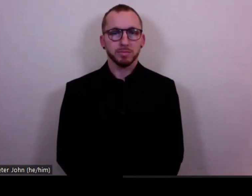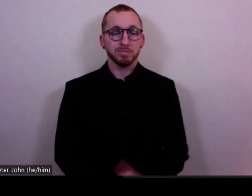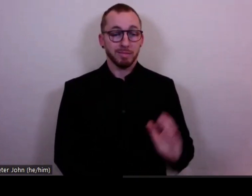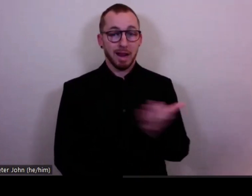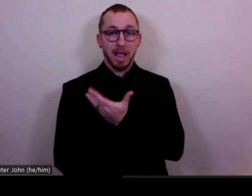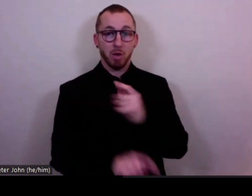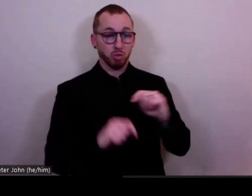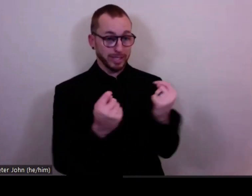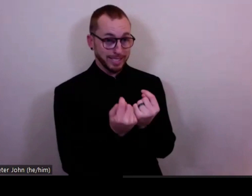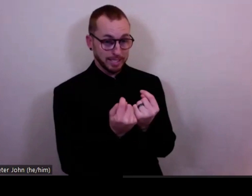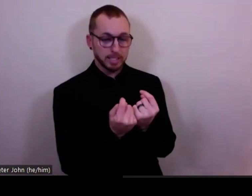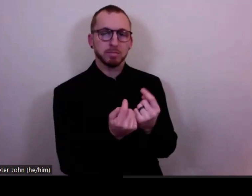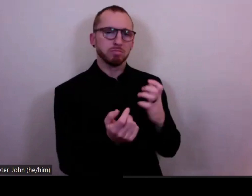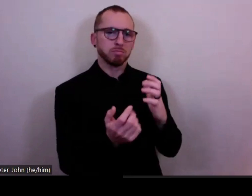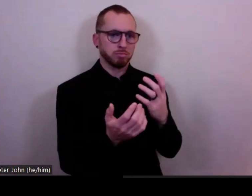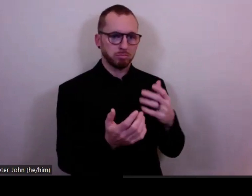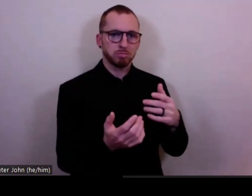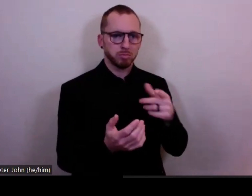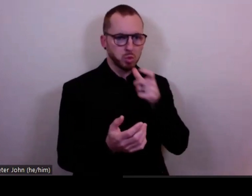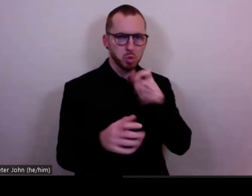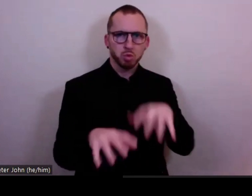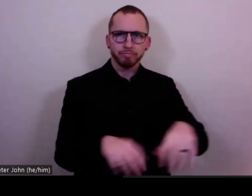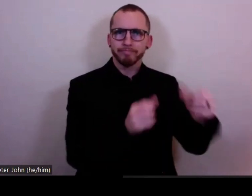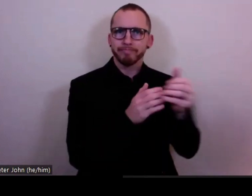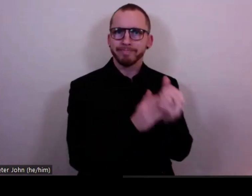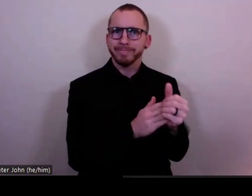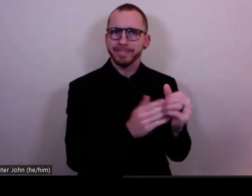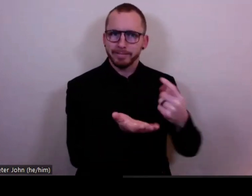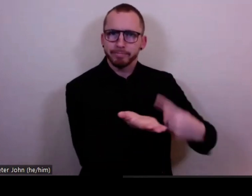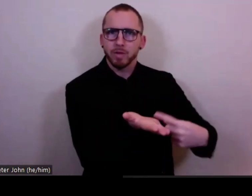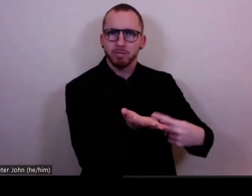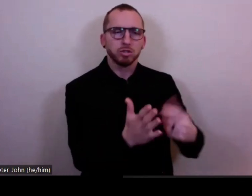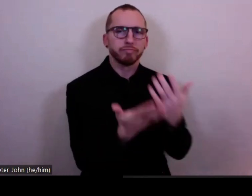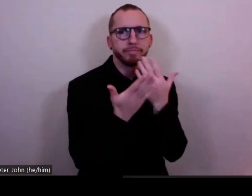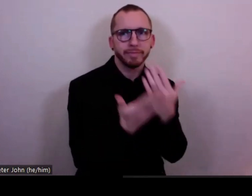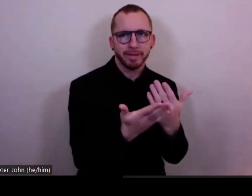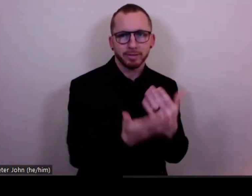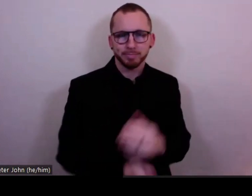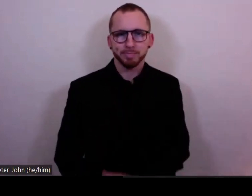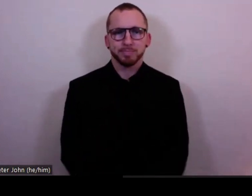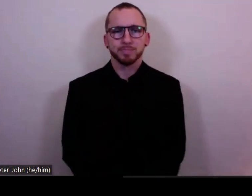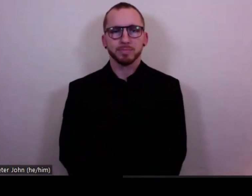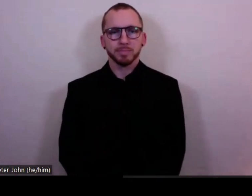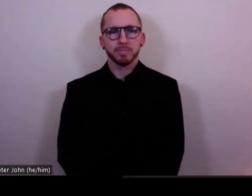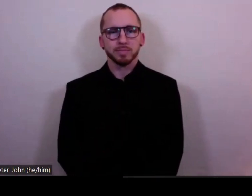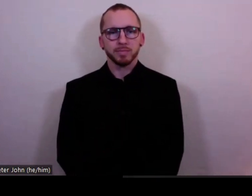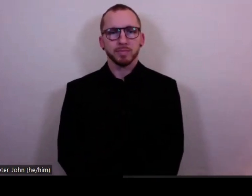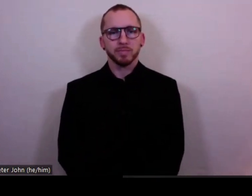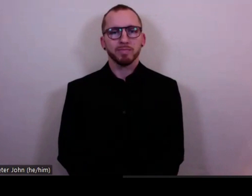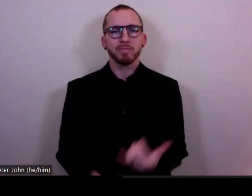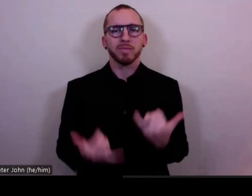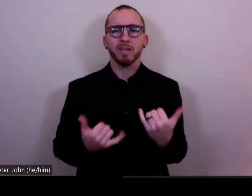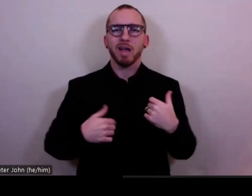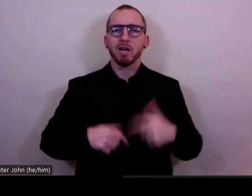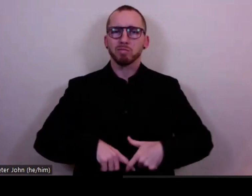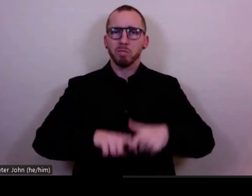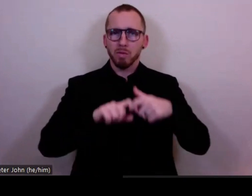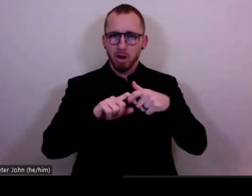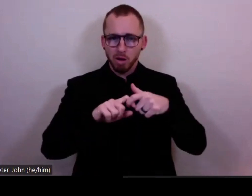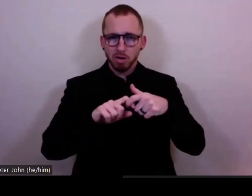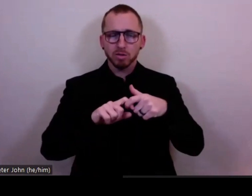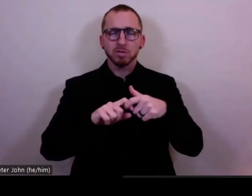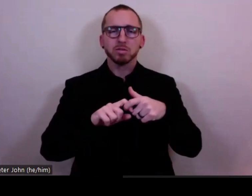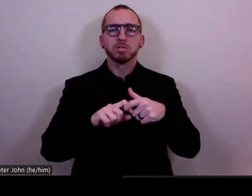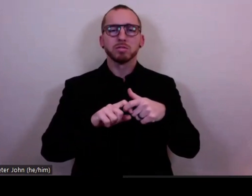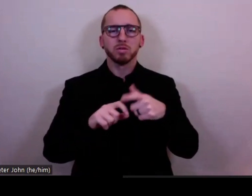those conversations. So while I'm on the moment of the team, I just want to stop and give my fullest